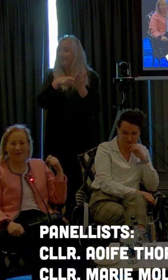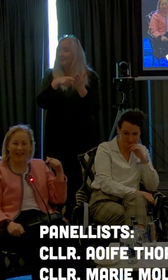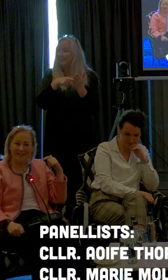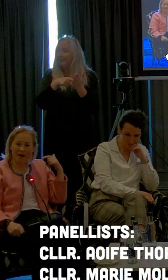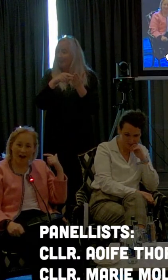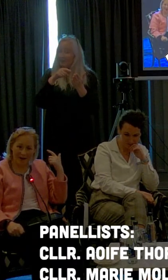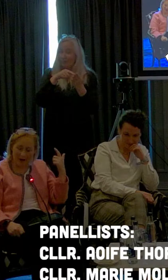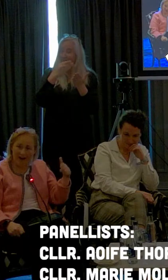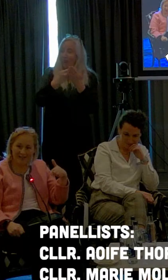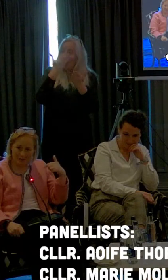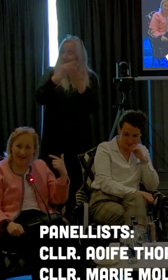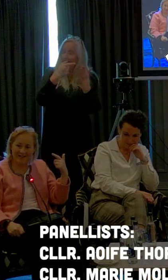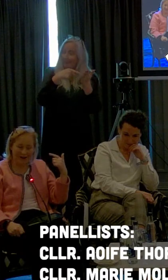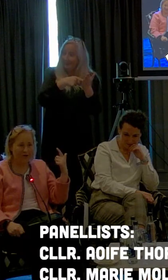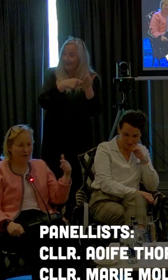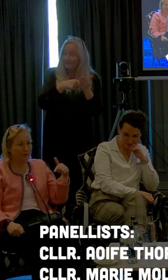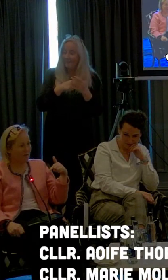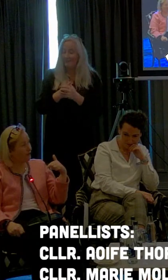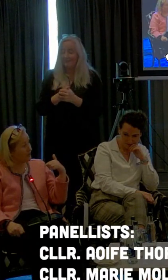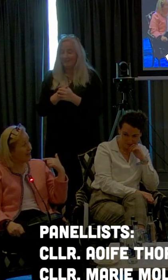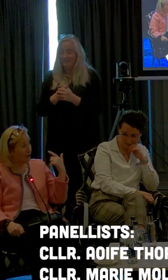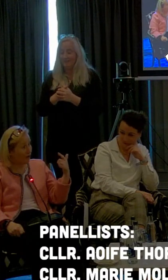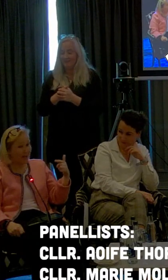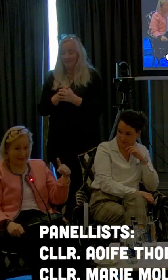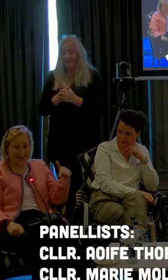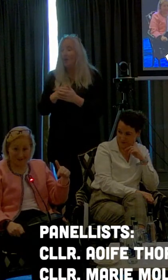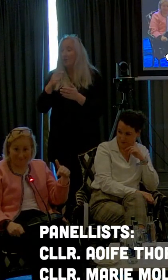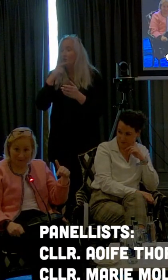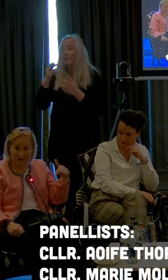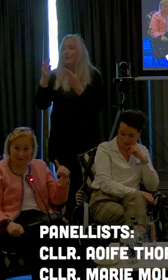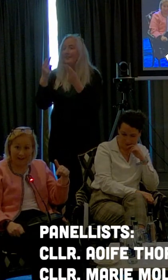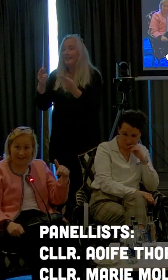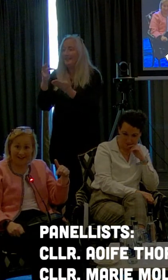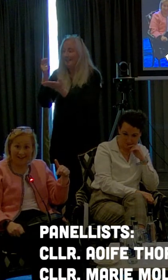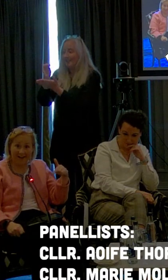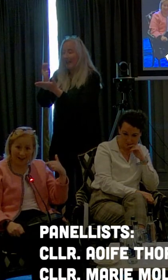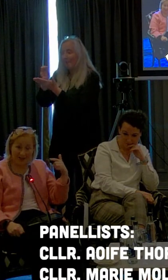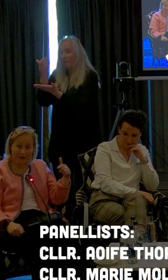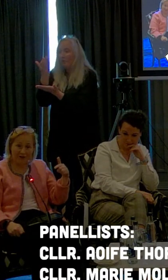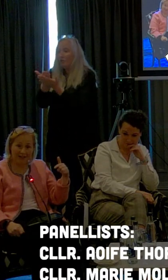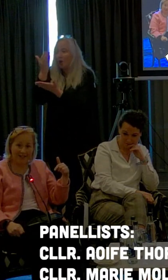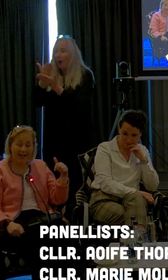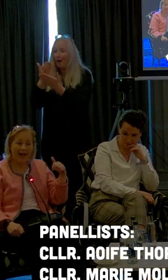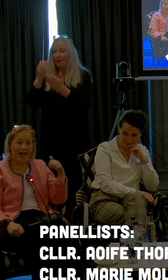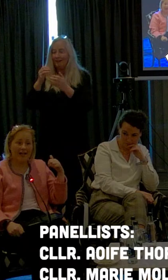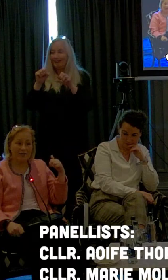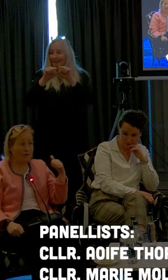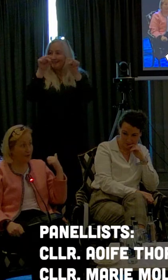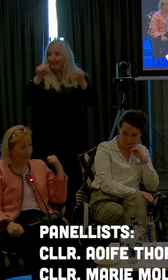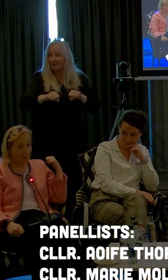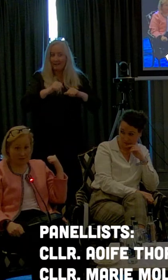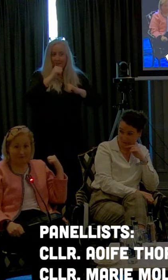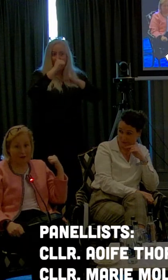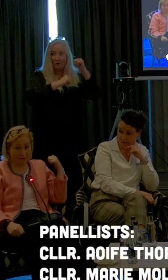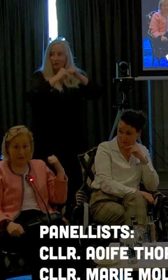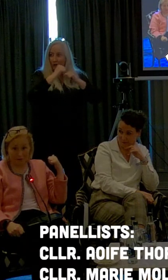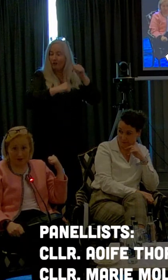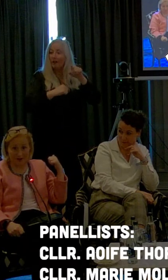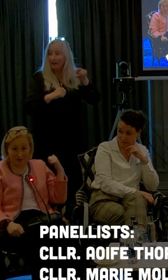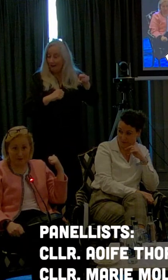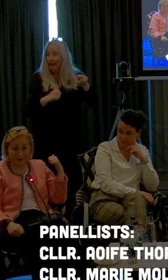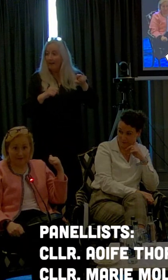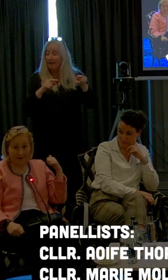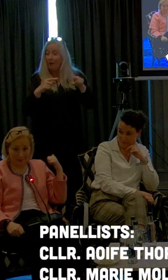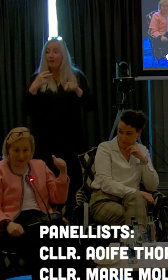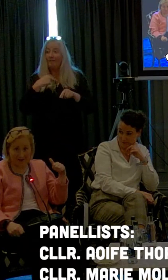So I spent a good number of months learning that. Quite frankly, I had to learn that. So that was a very, very good